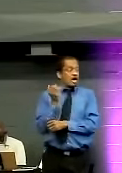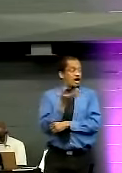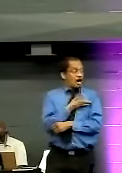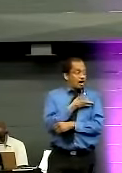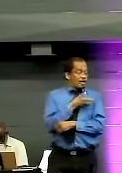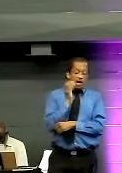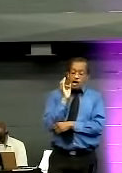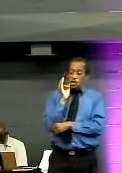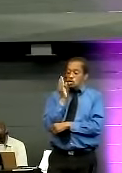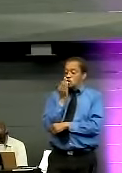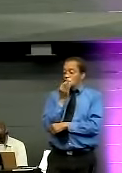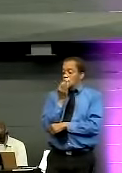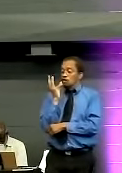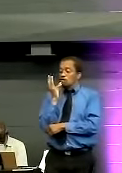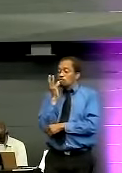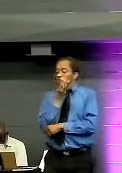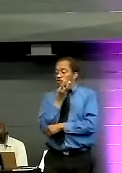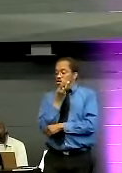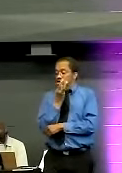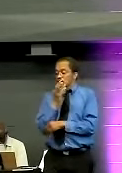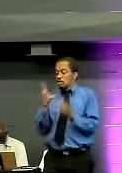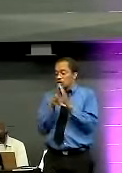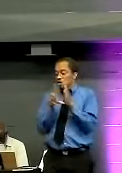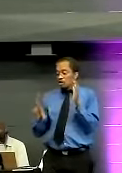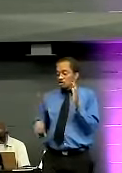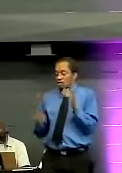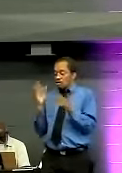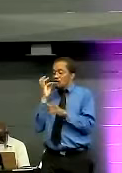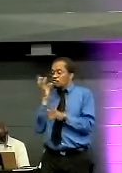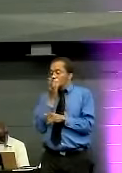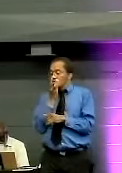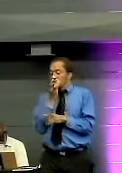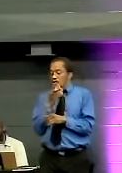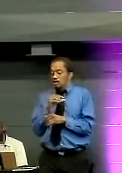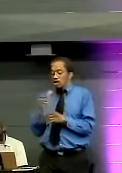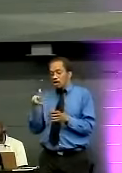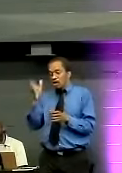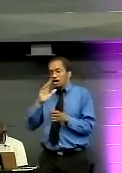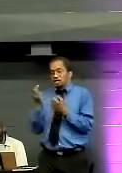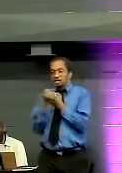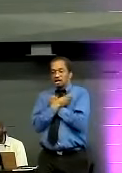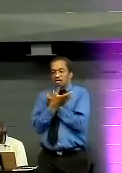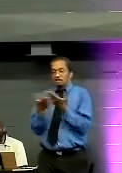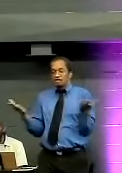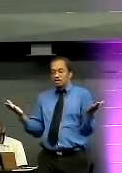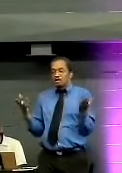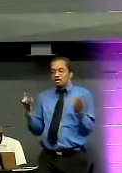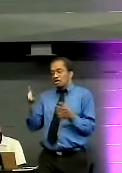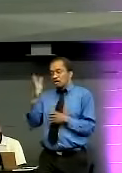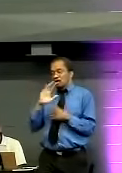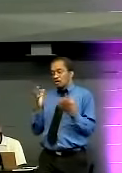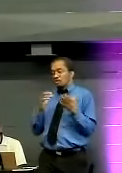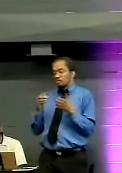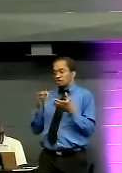we're going to do our communion, our Lord's Supper. All right, so those who are watching us, listen, God loves you. God wants you to begin